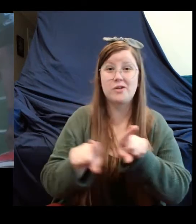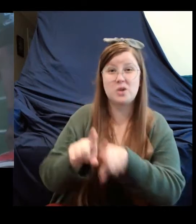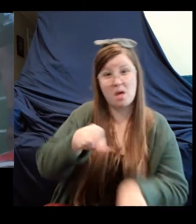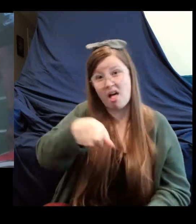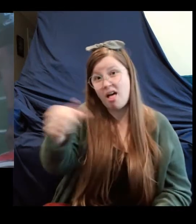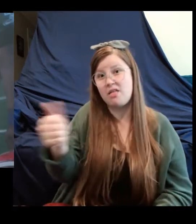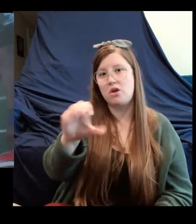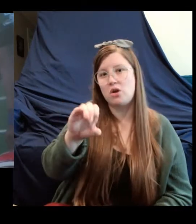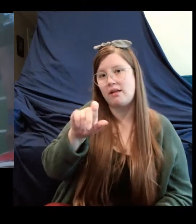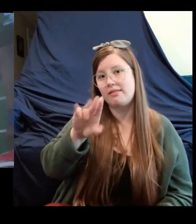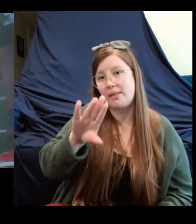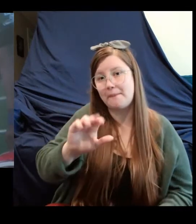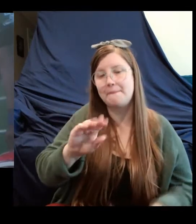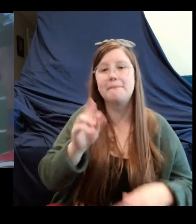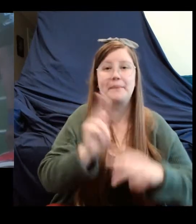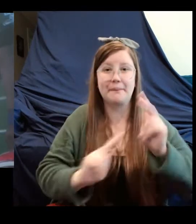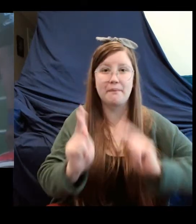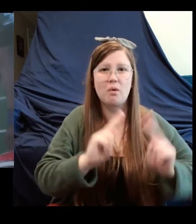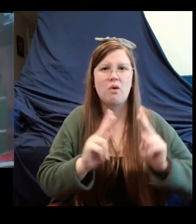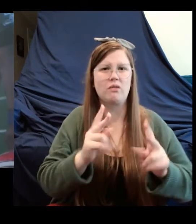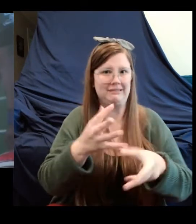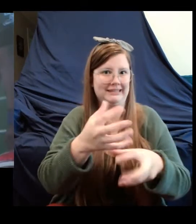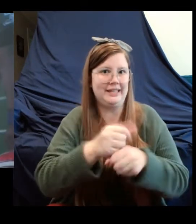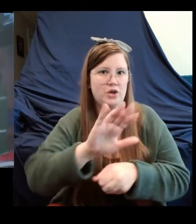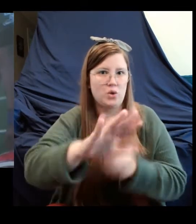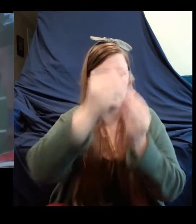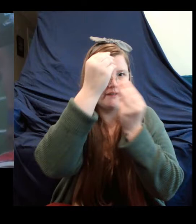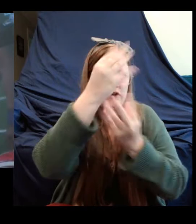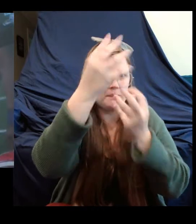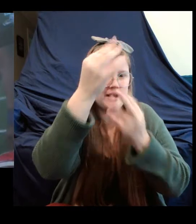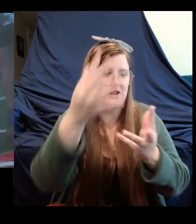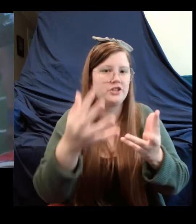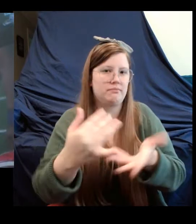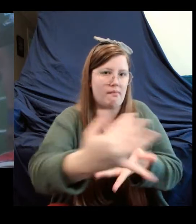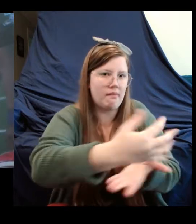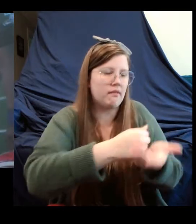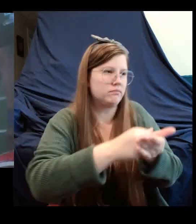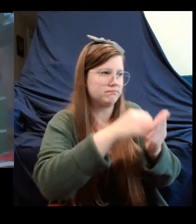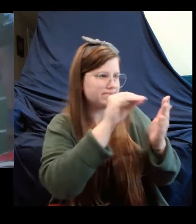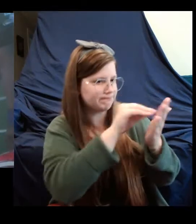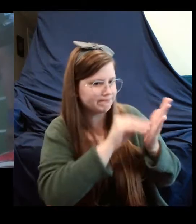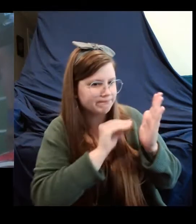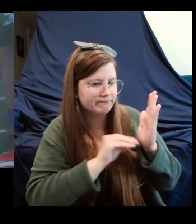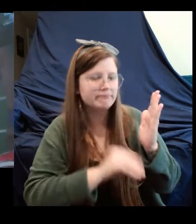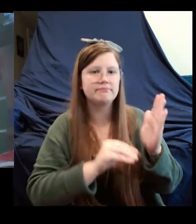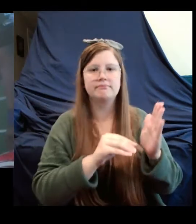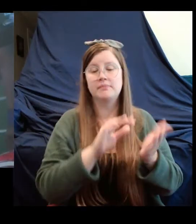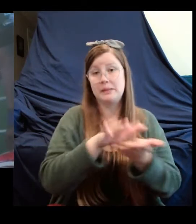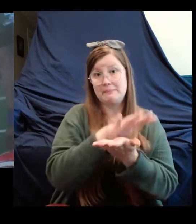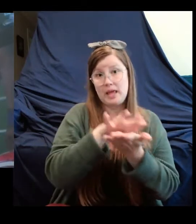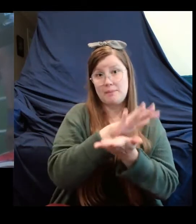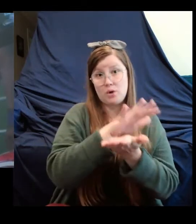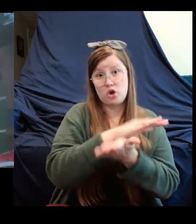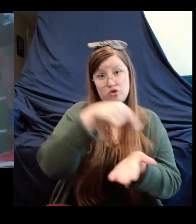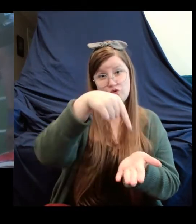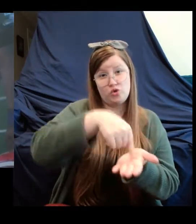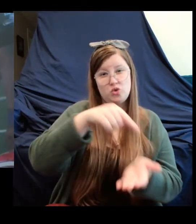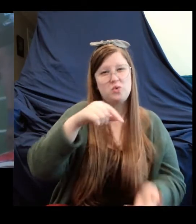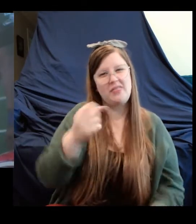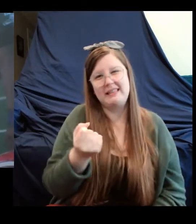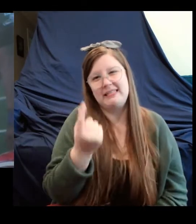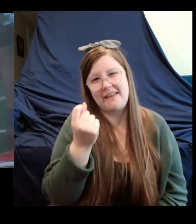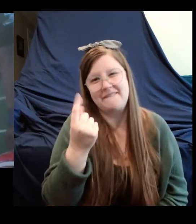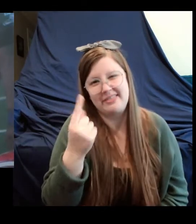of clubs and locations and times. And remember, the paperwork is due the 11th, but the sooner you get it in,